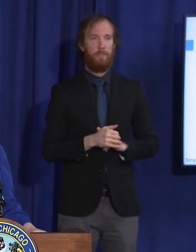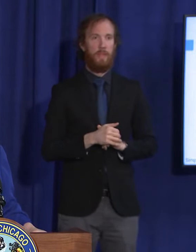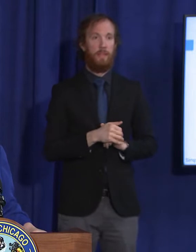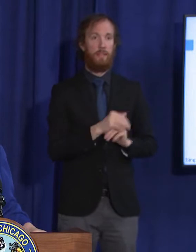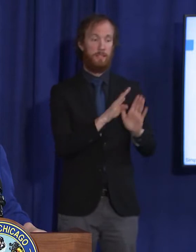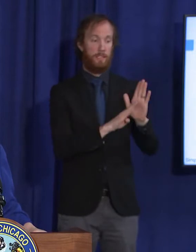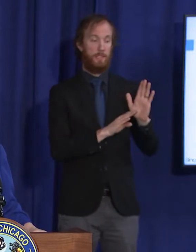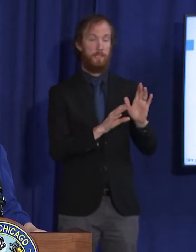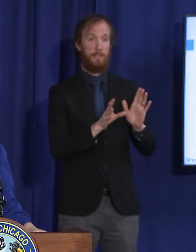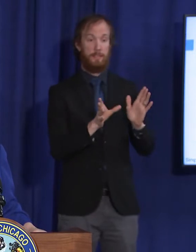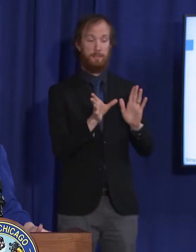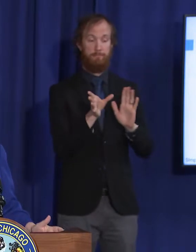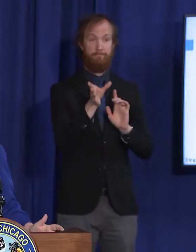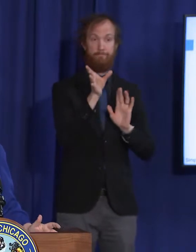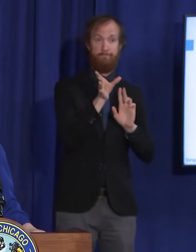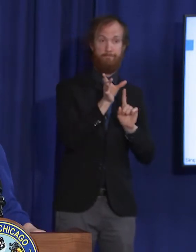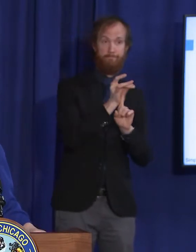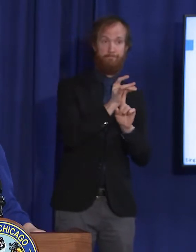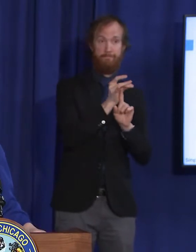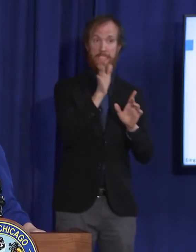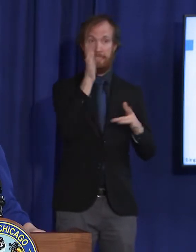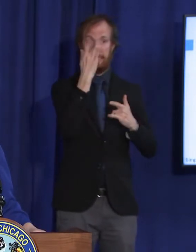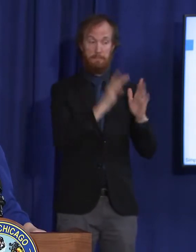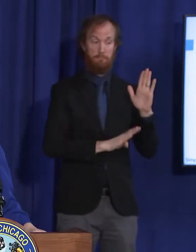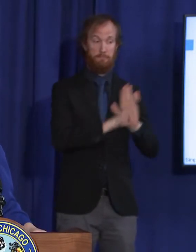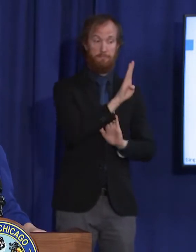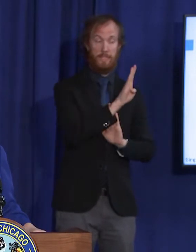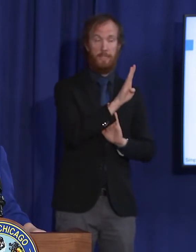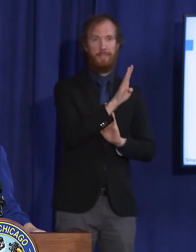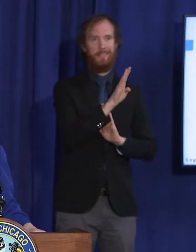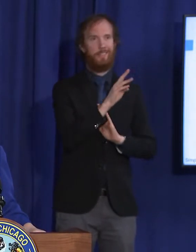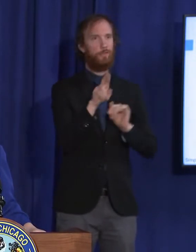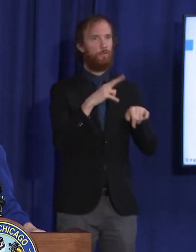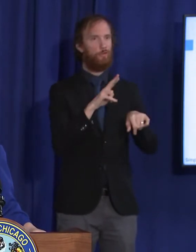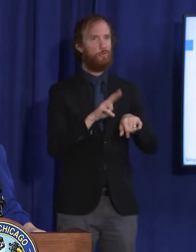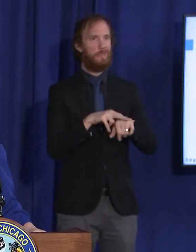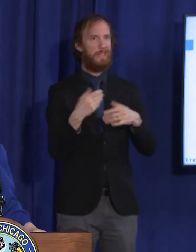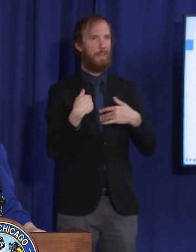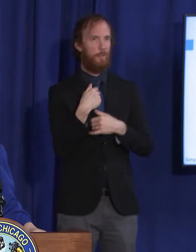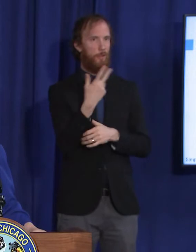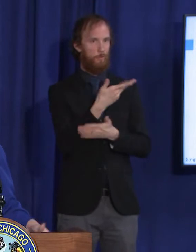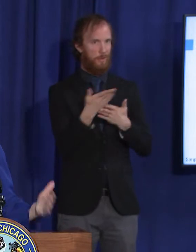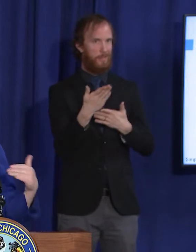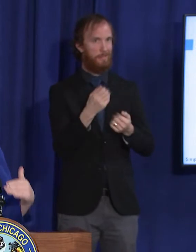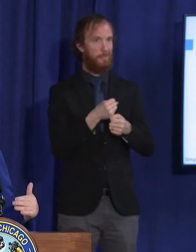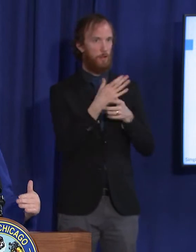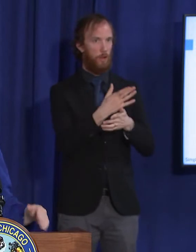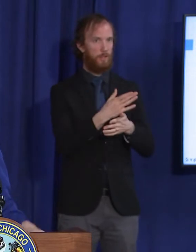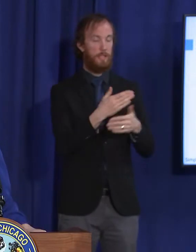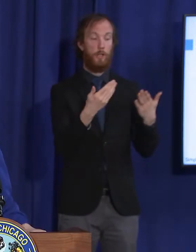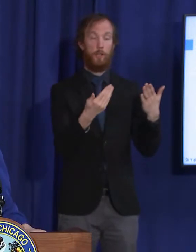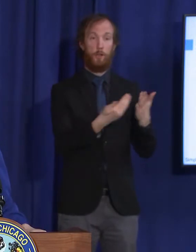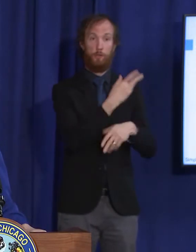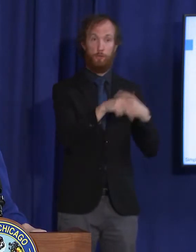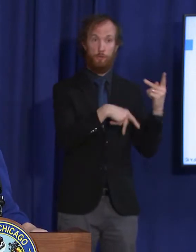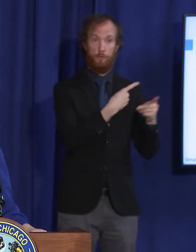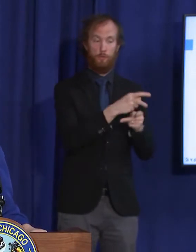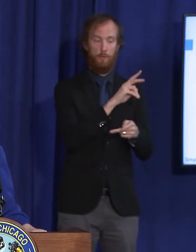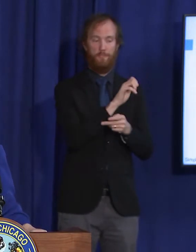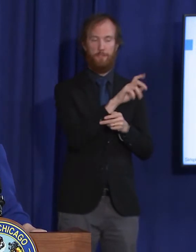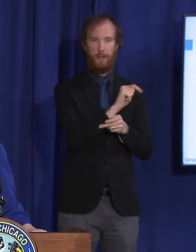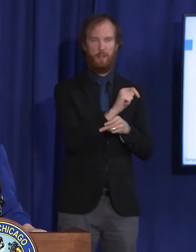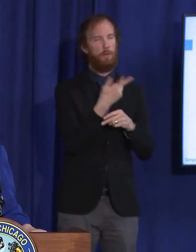Surges in general are driven by one of three factors: new variants, and we'll talk about BA2, the subvariant of